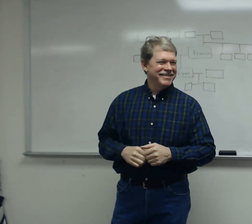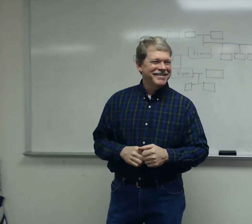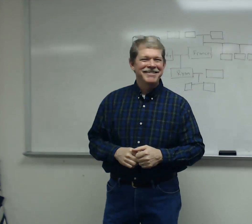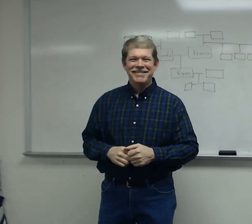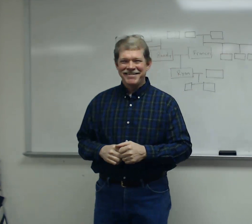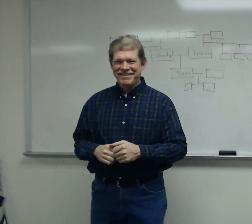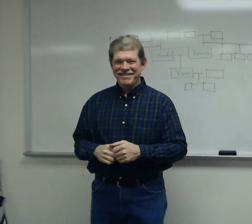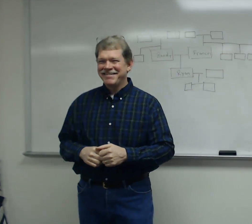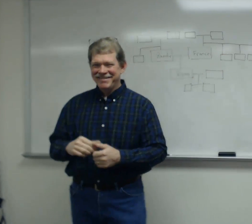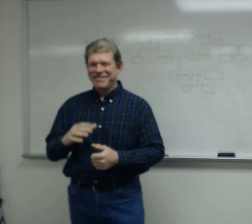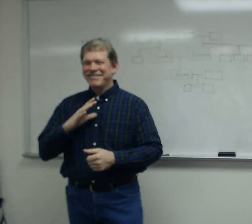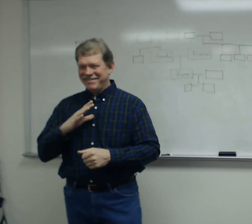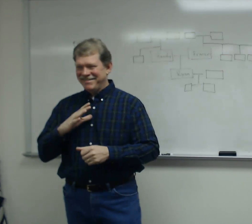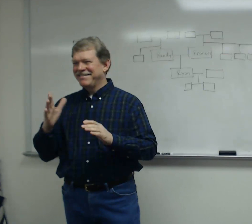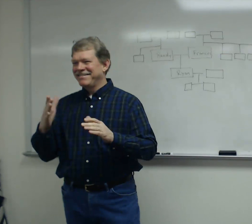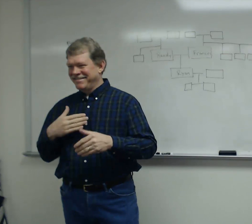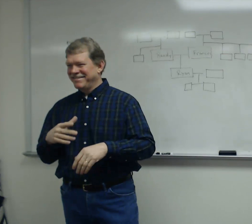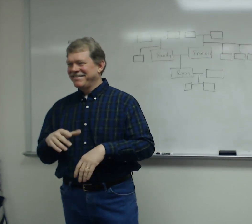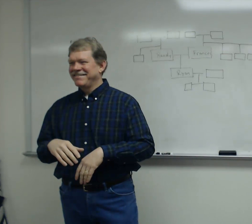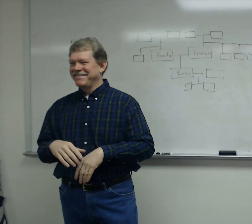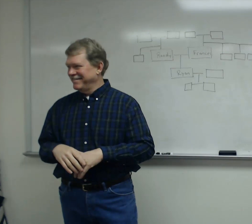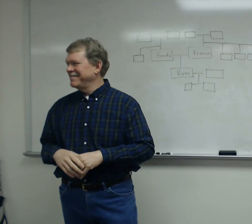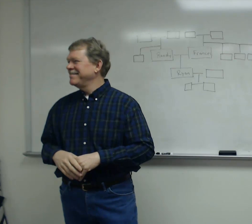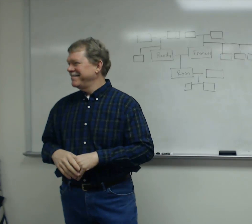You want to say? How are y'all? Fine.